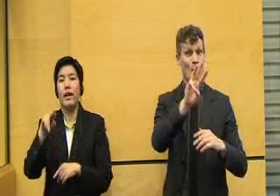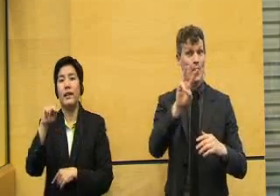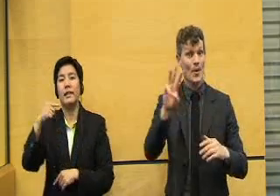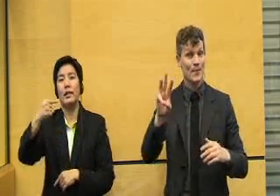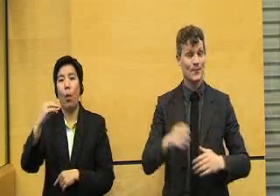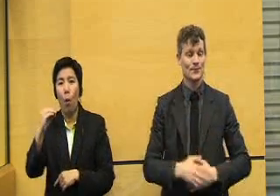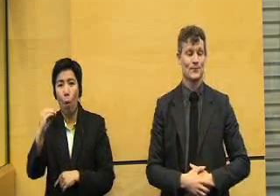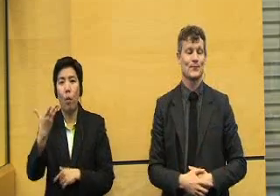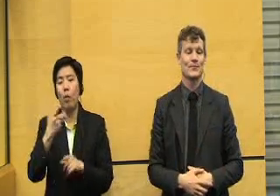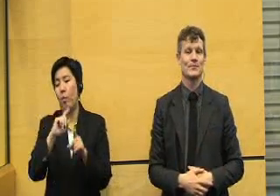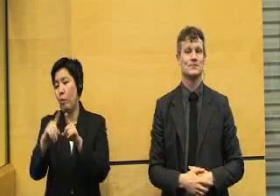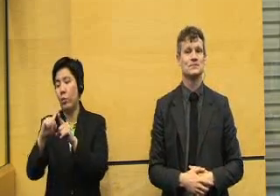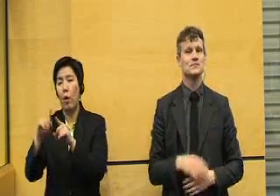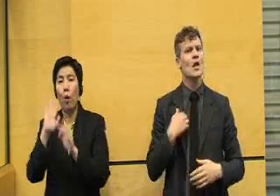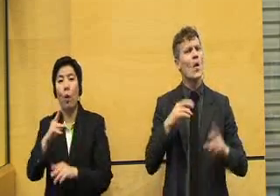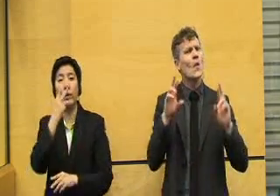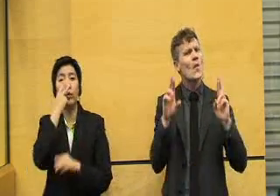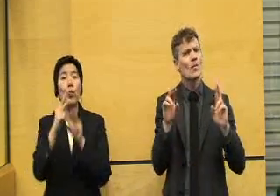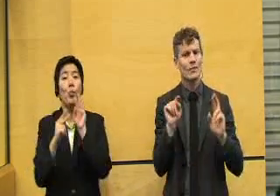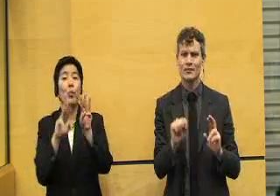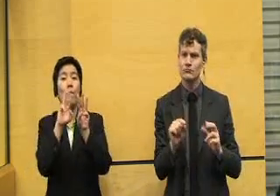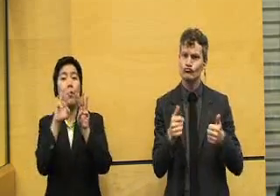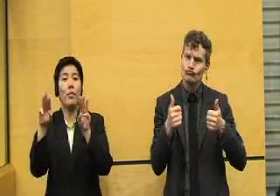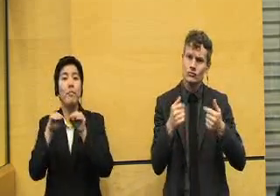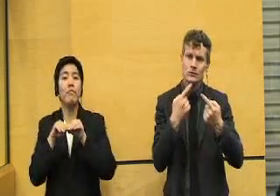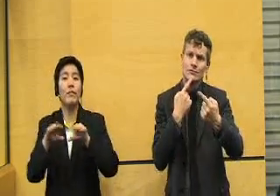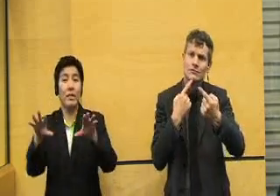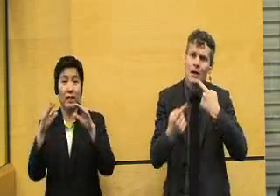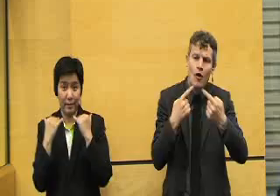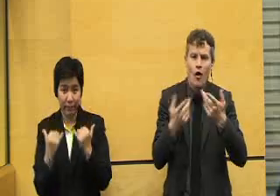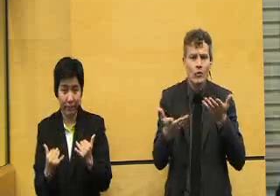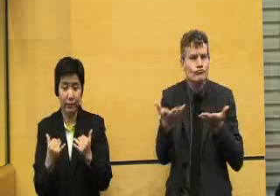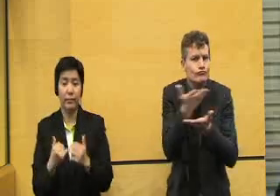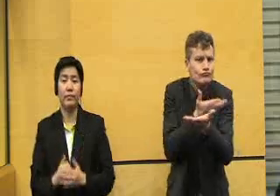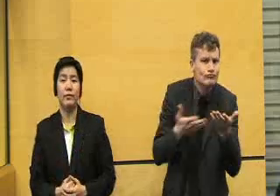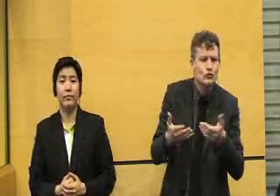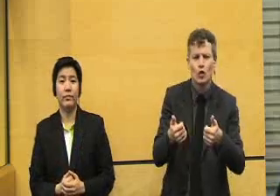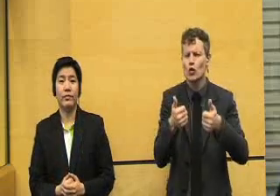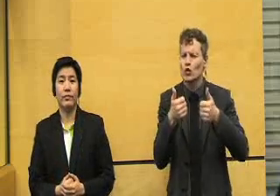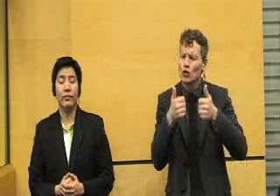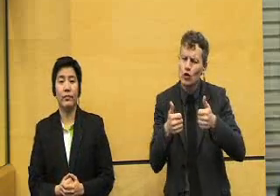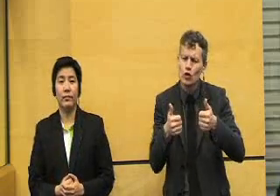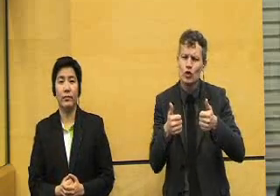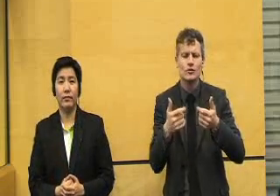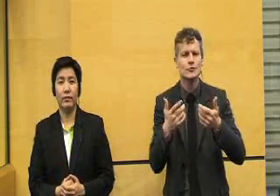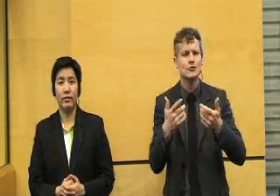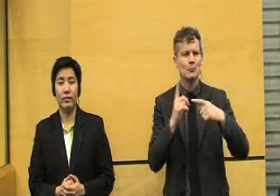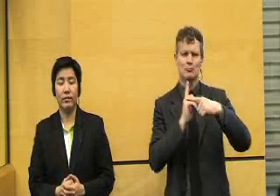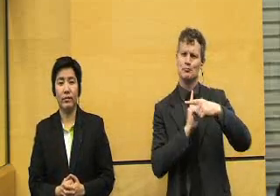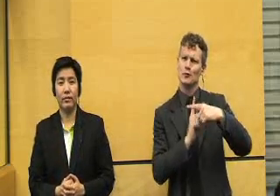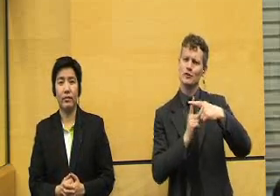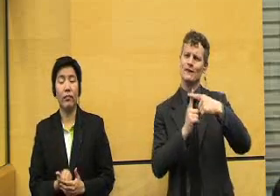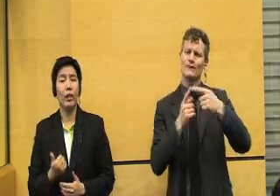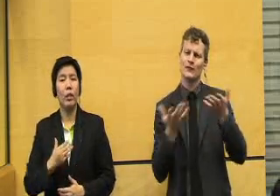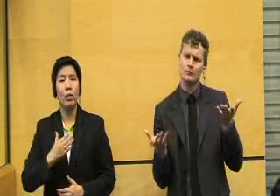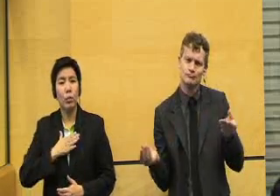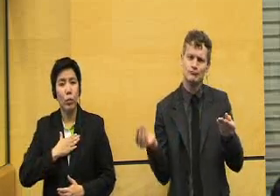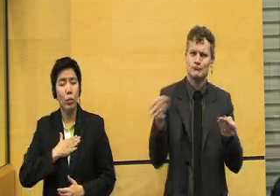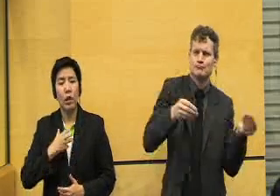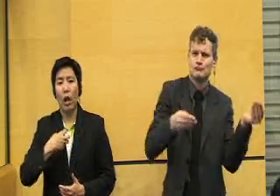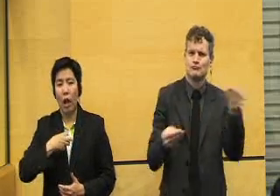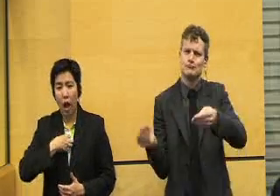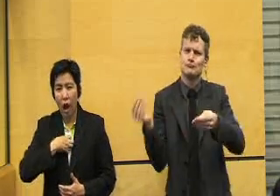will be a productive and collaborative process. I'd like to think that we are all here